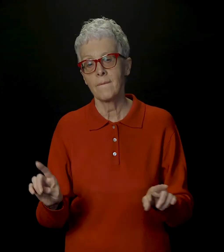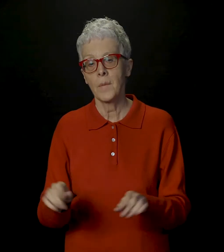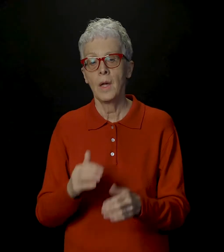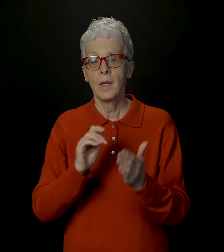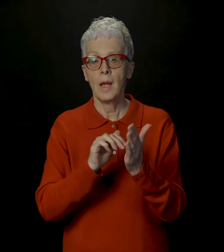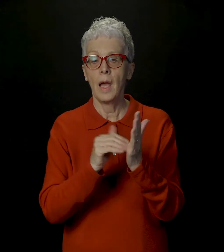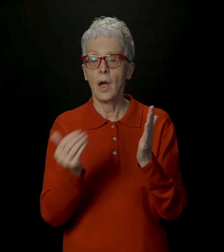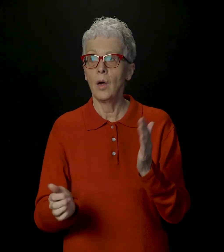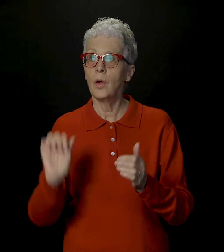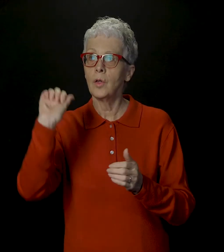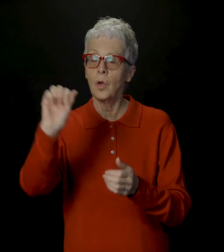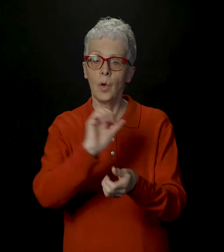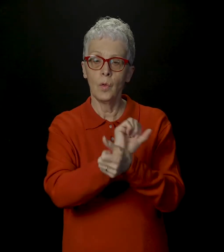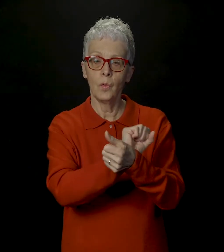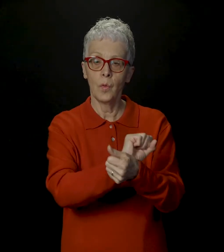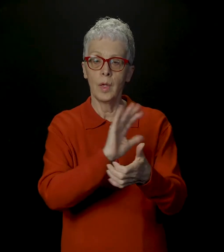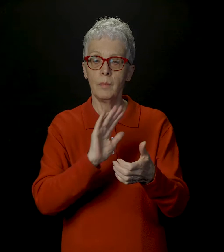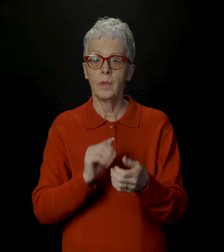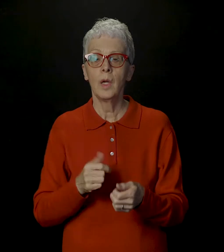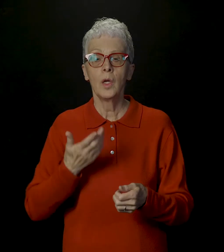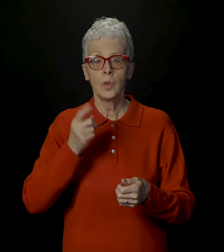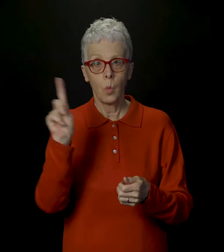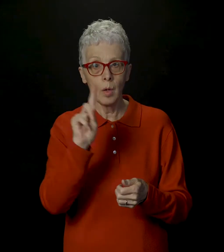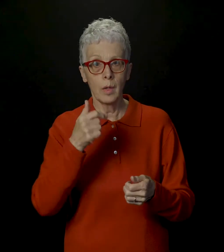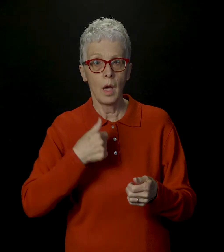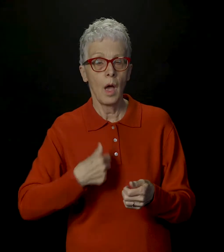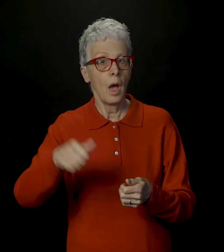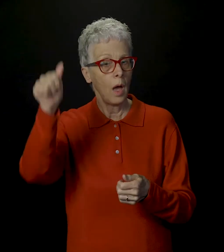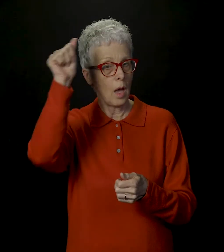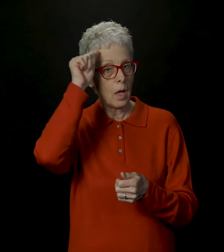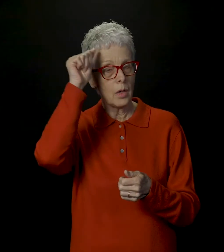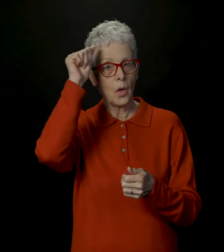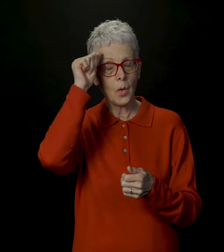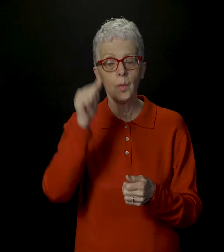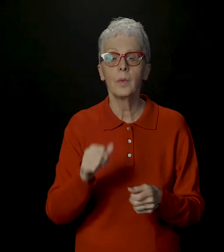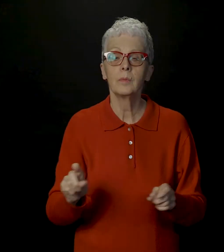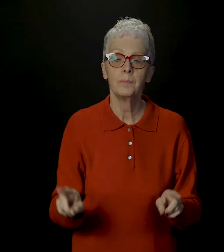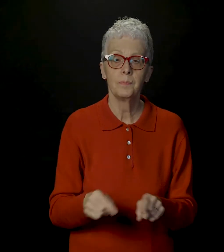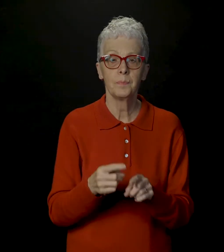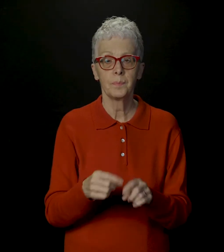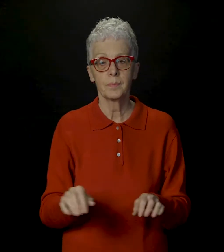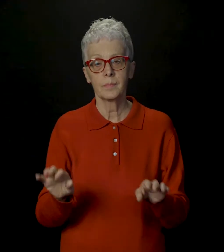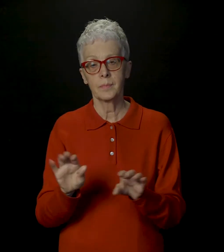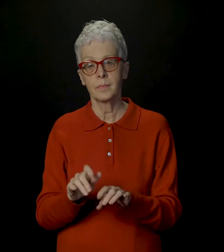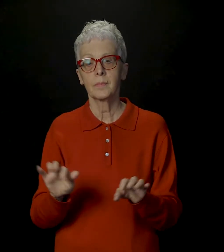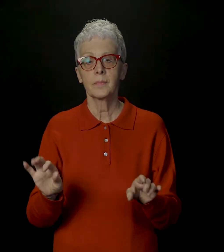Now your freedom is all that I know